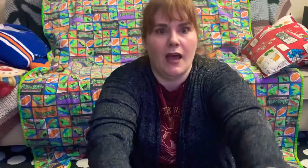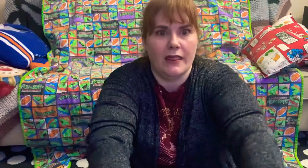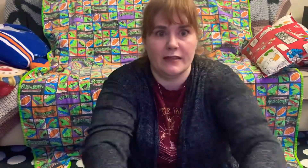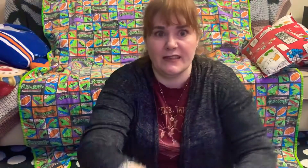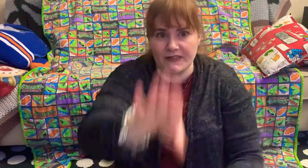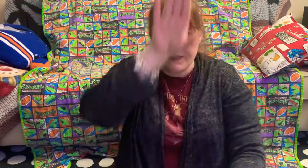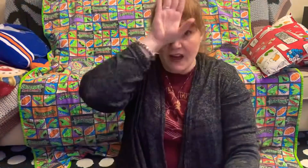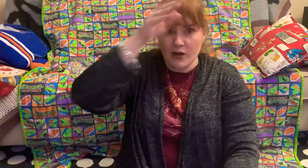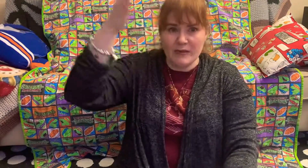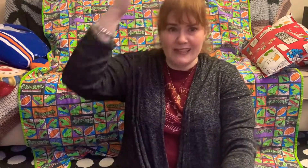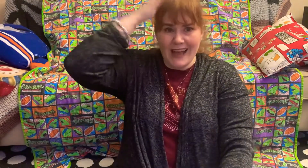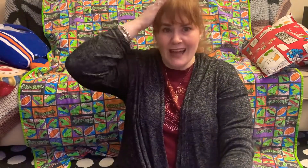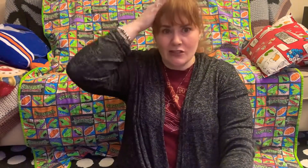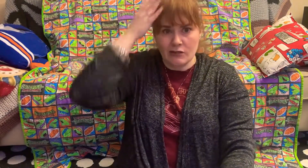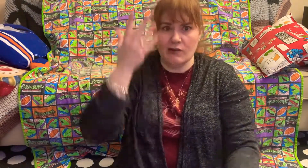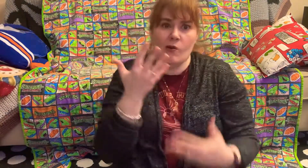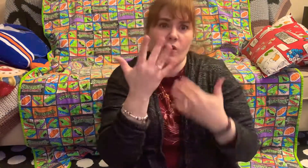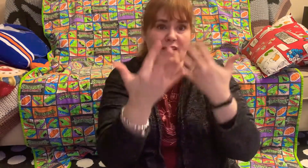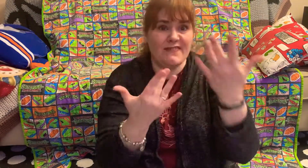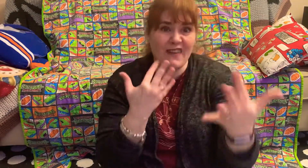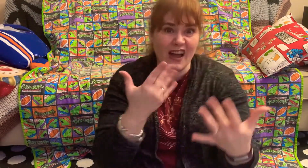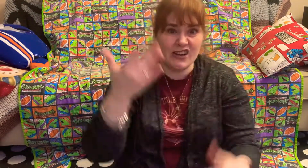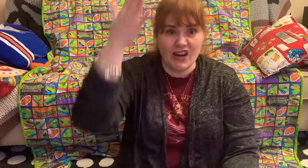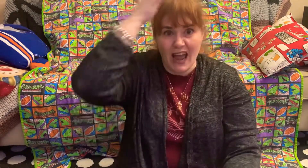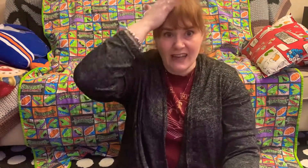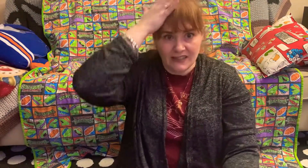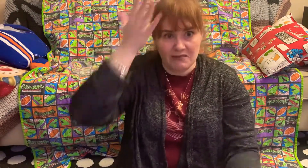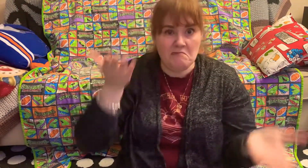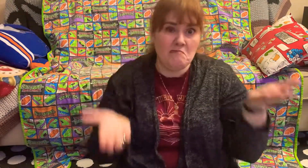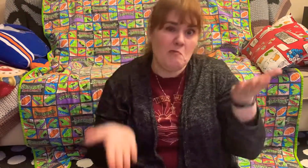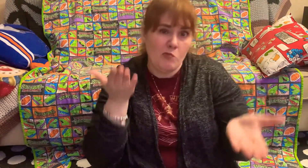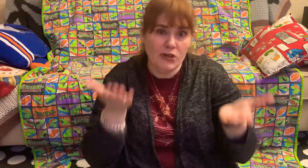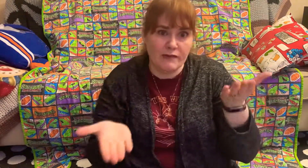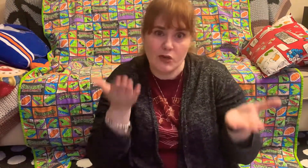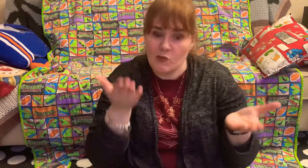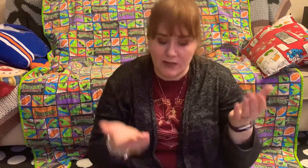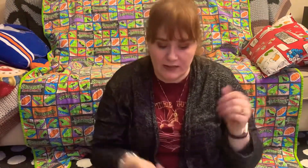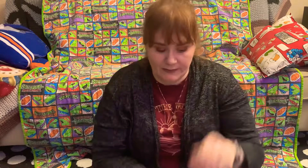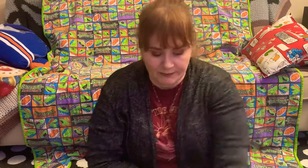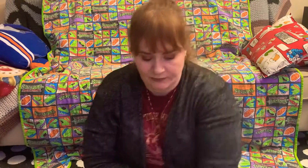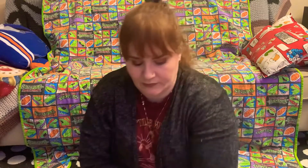It's a fireman's hat or a fire hat, whatever you want.